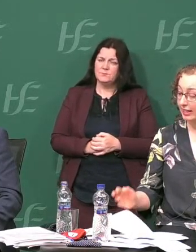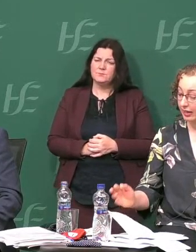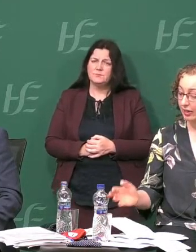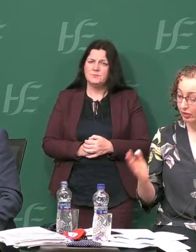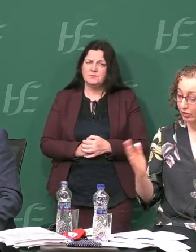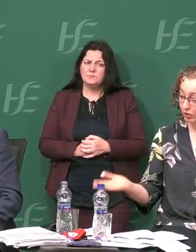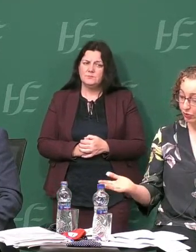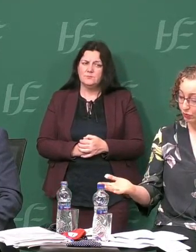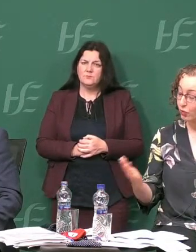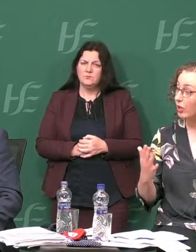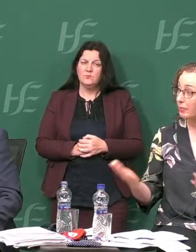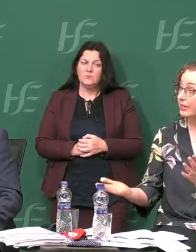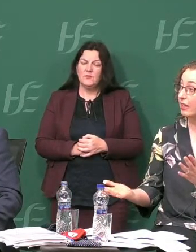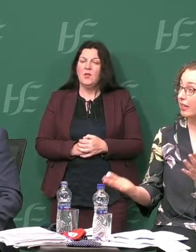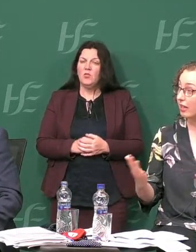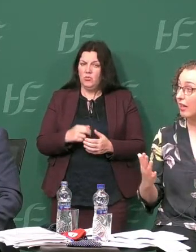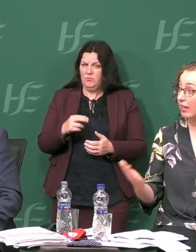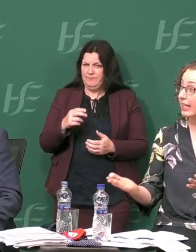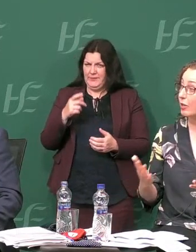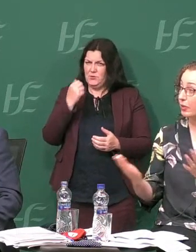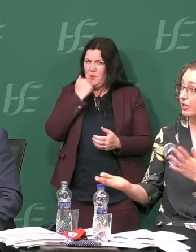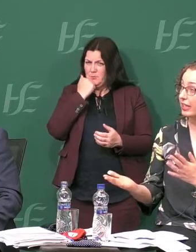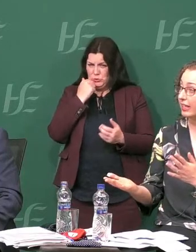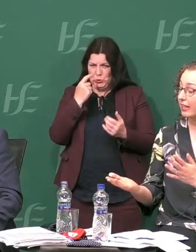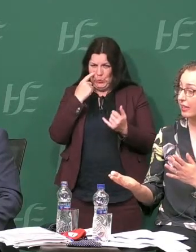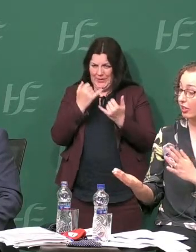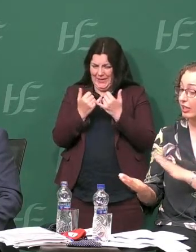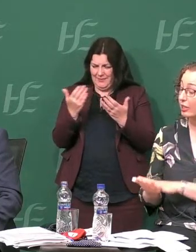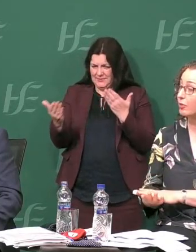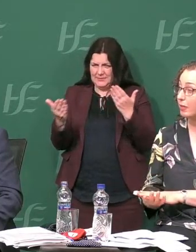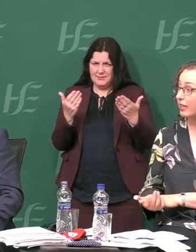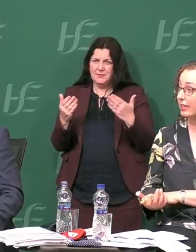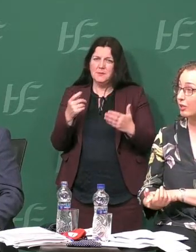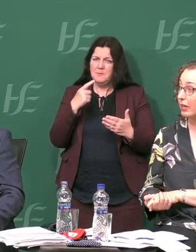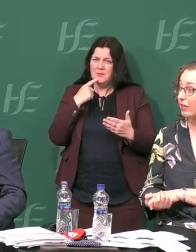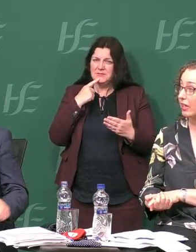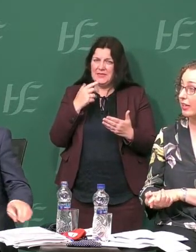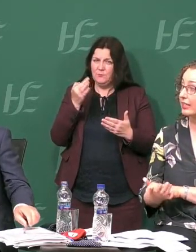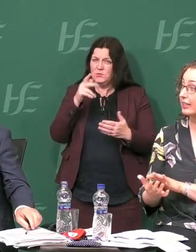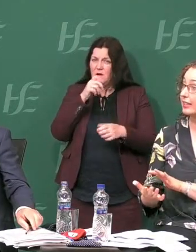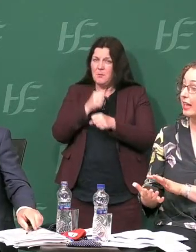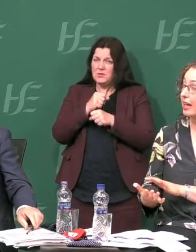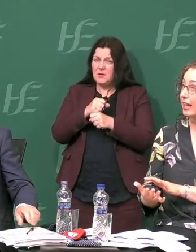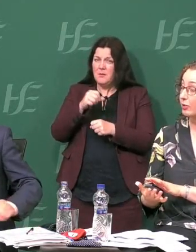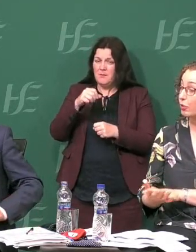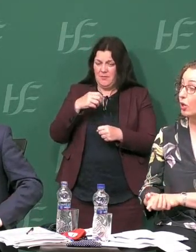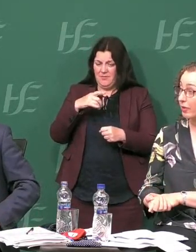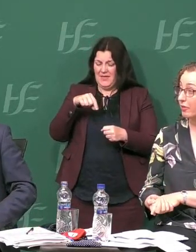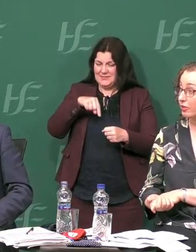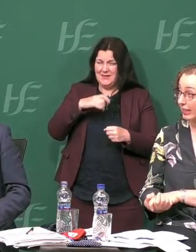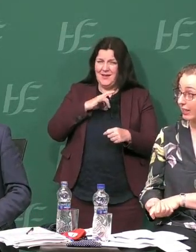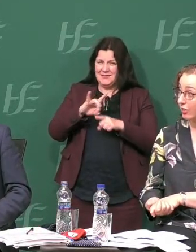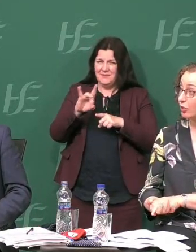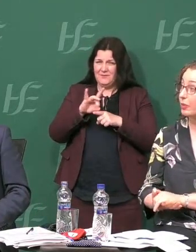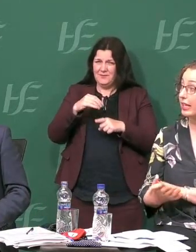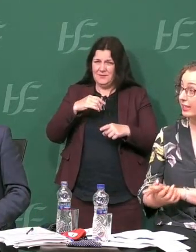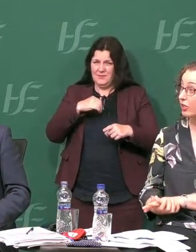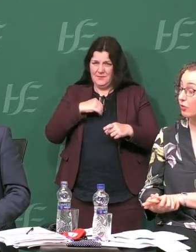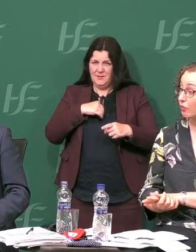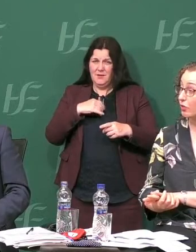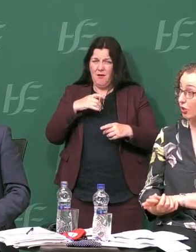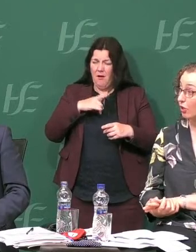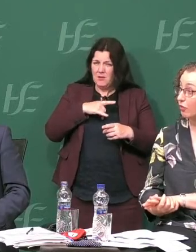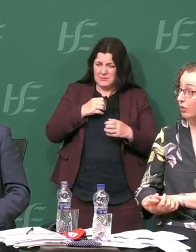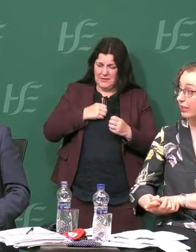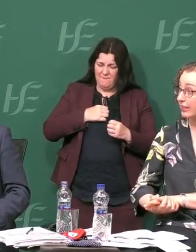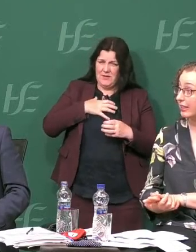So the raw numbers are like that, but in terms of myocarditis and pericarditis, it's more common after a second dose, but it